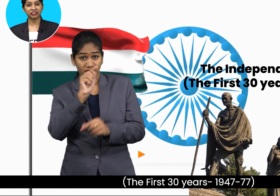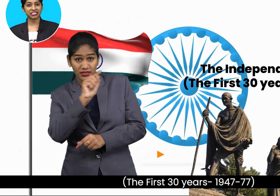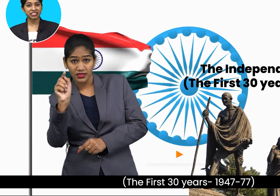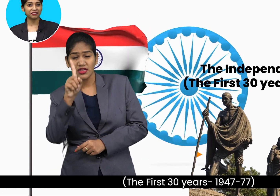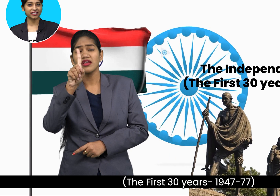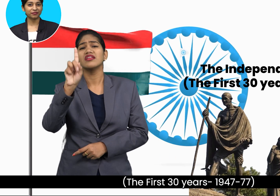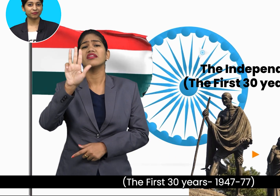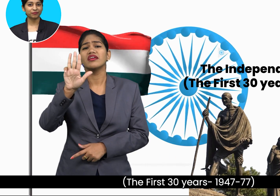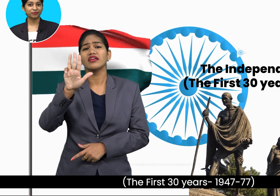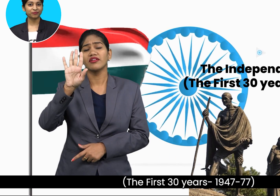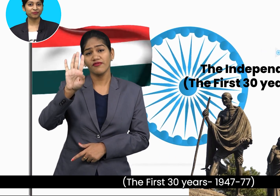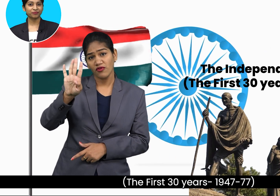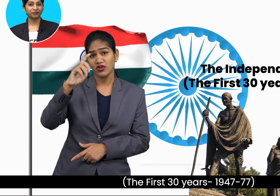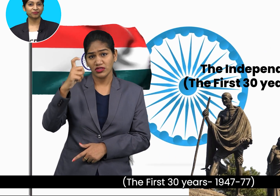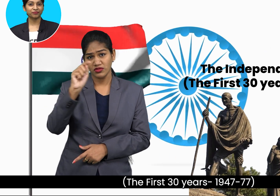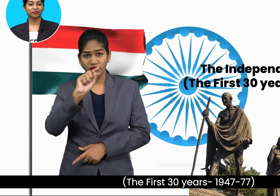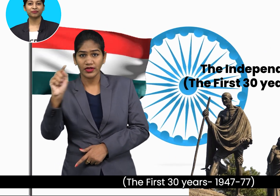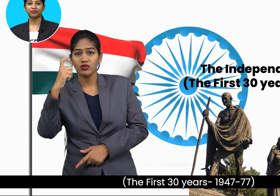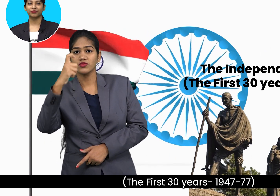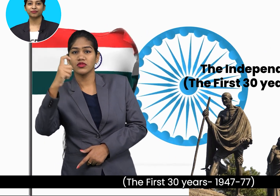to 77,